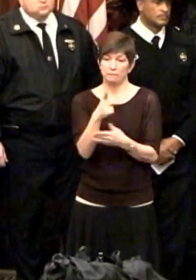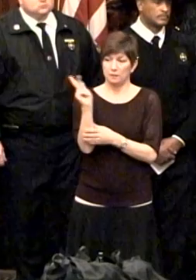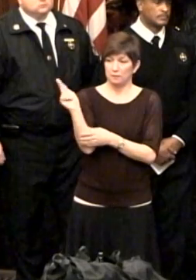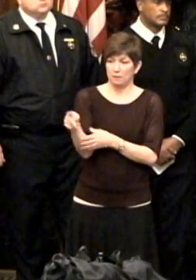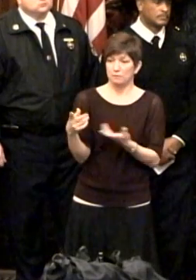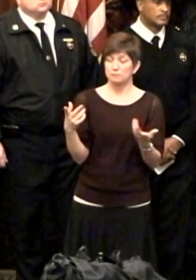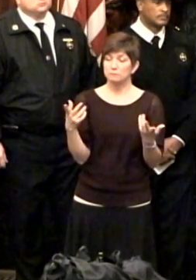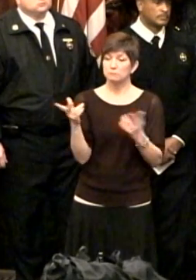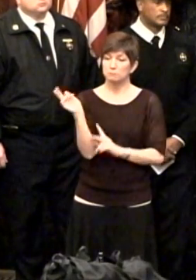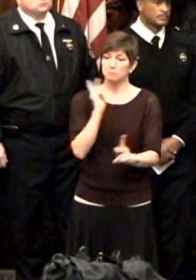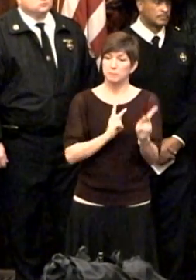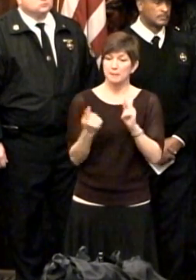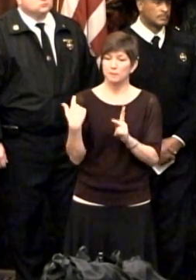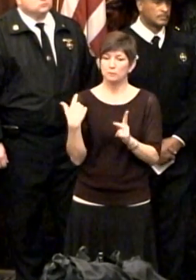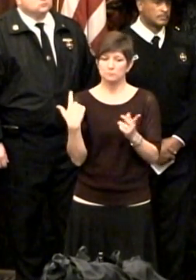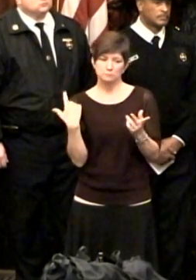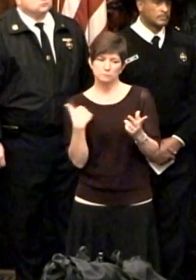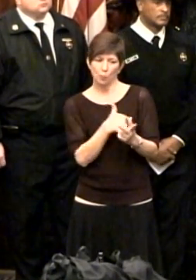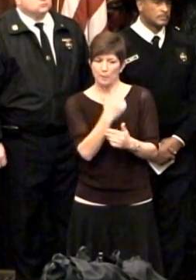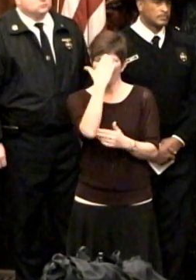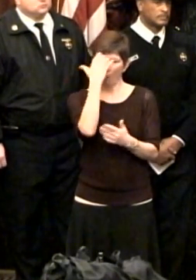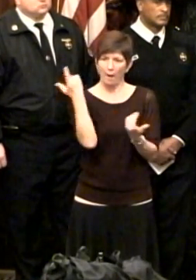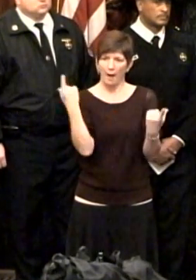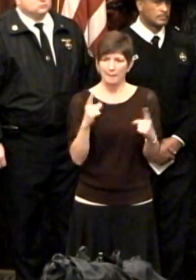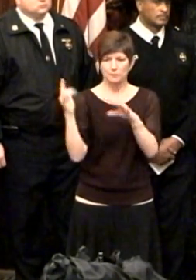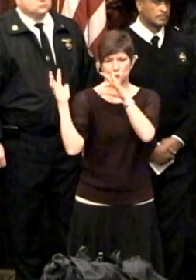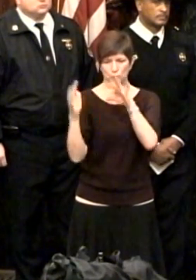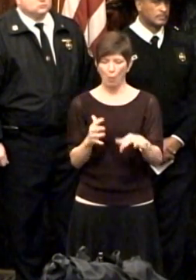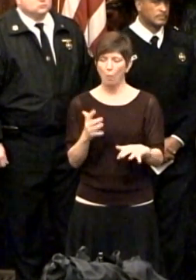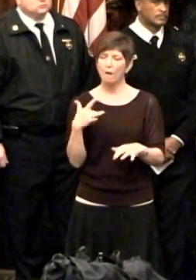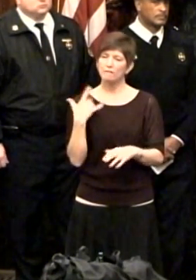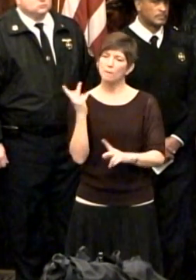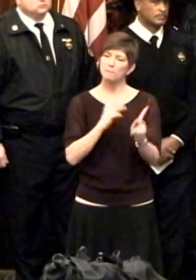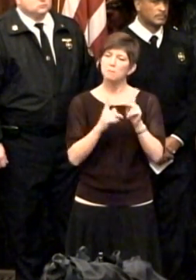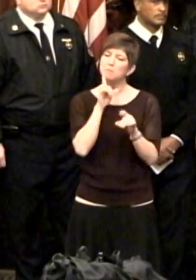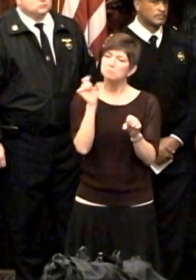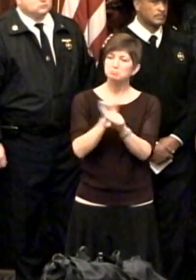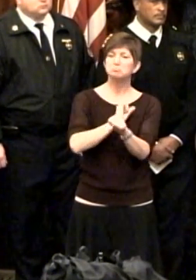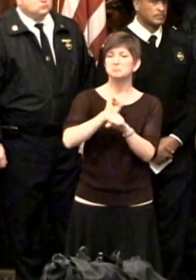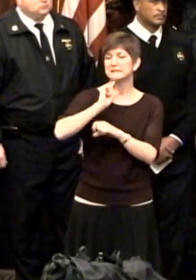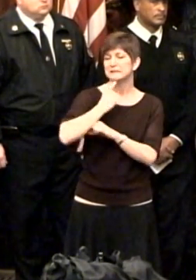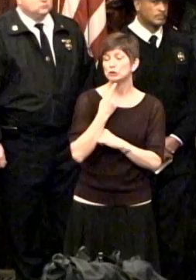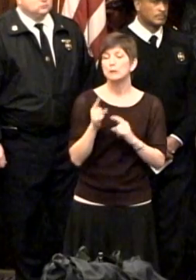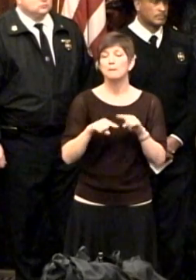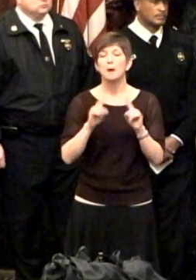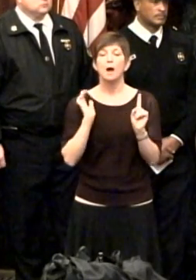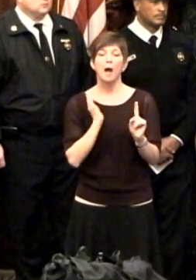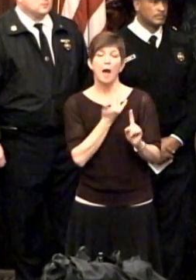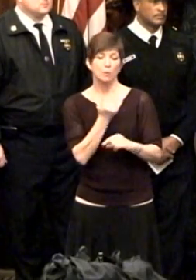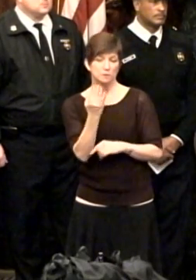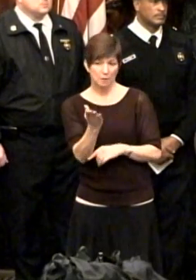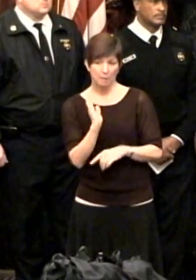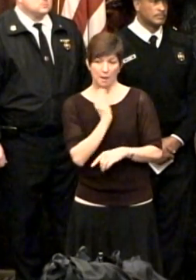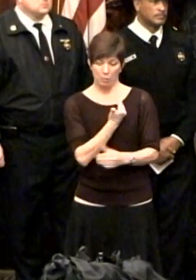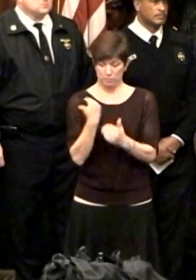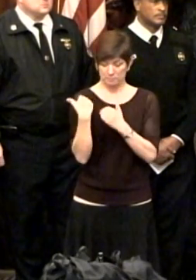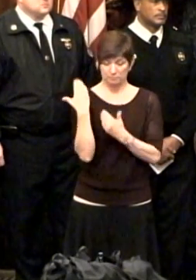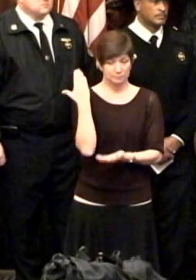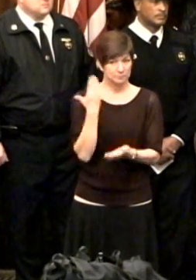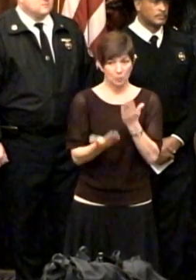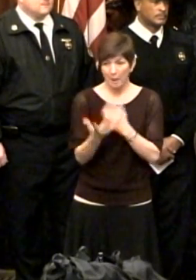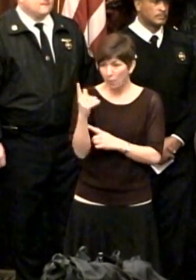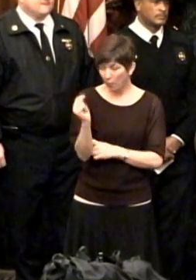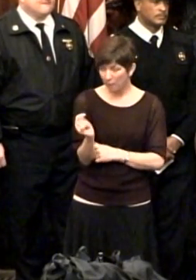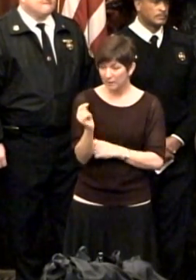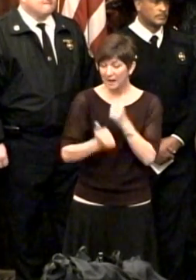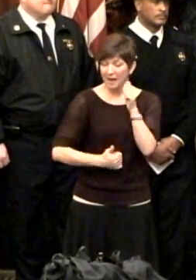Philadelphia, folks, we get snow. So I think people do take it seriously, but it is our job and our responsibility, no matter what, every time it